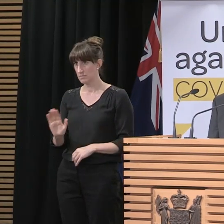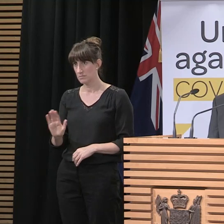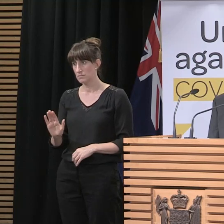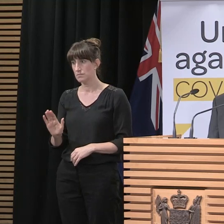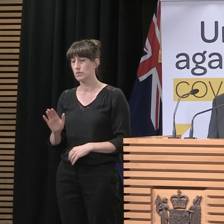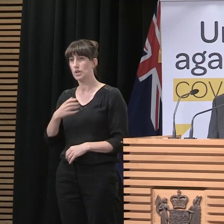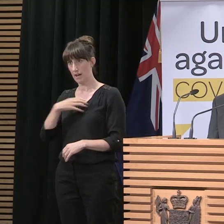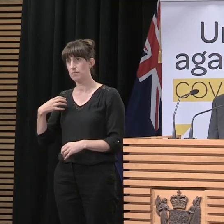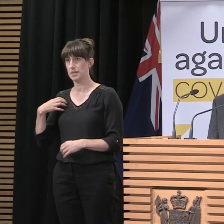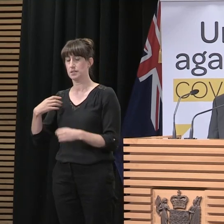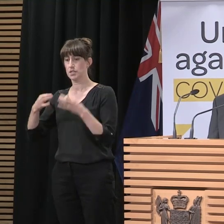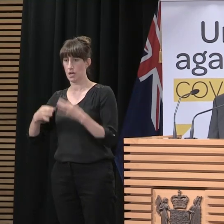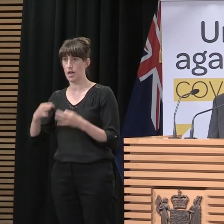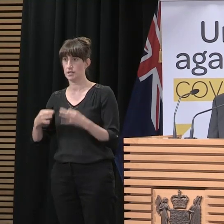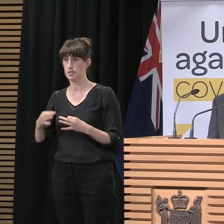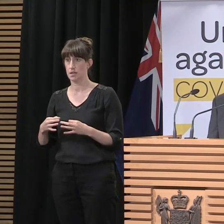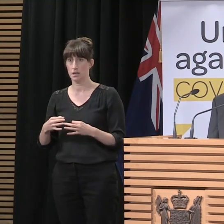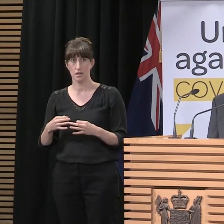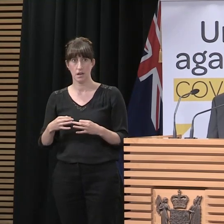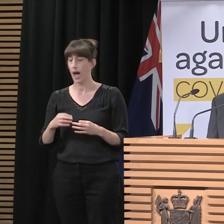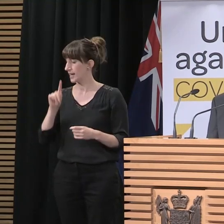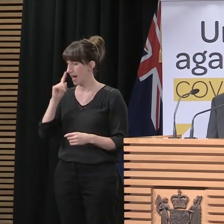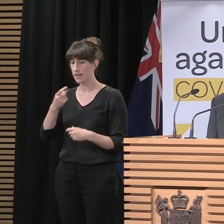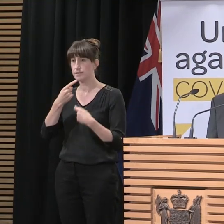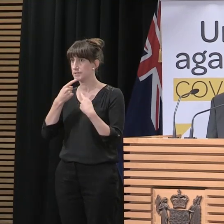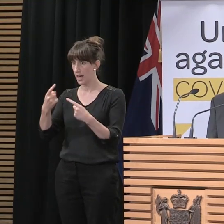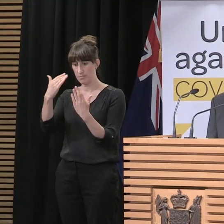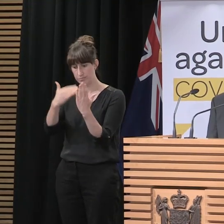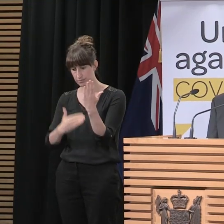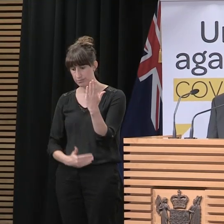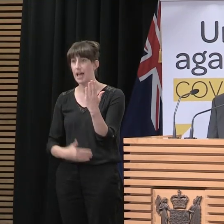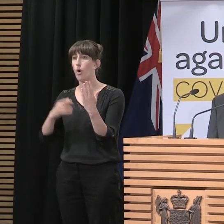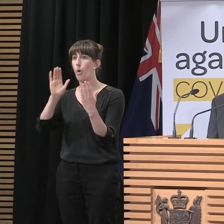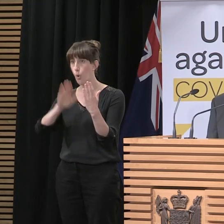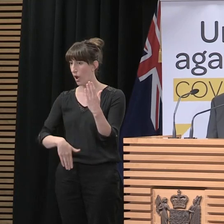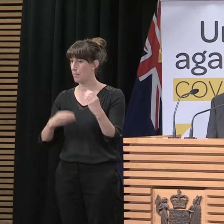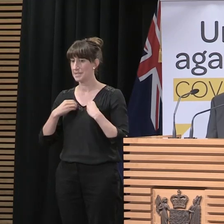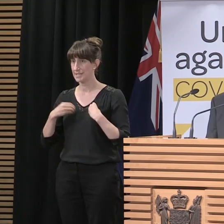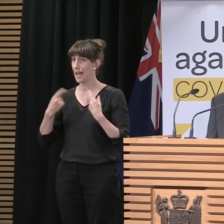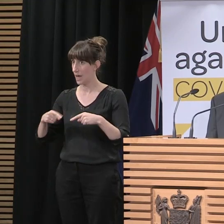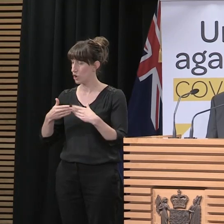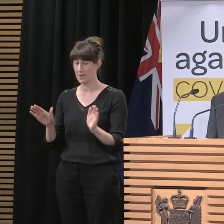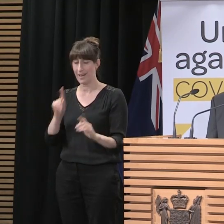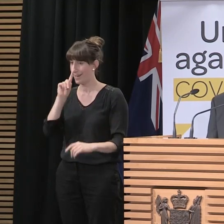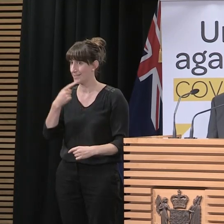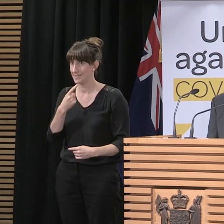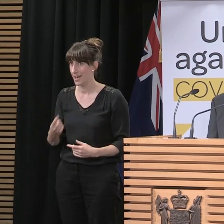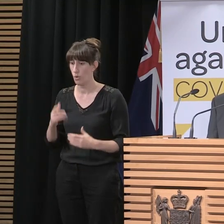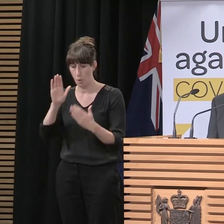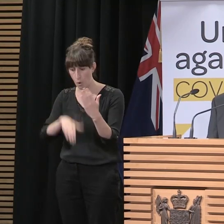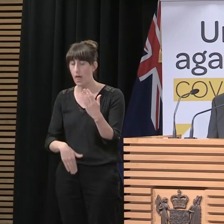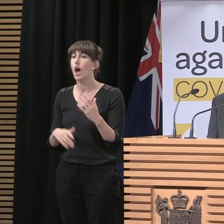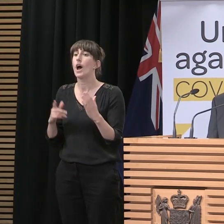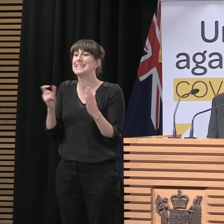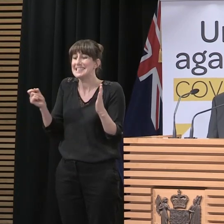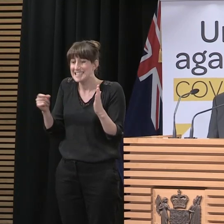through a list of individual firms or businesses today. Yes, I understand that. We are working through how do we ensure that essential services and